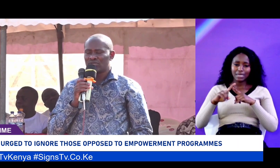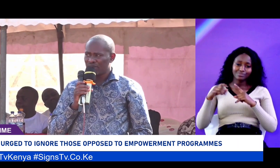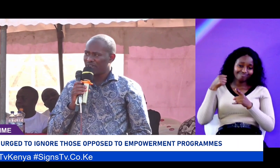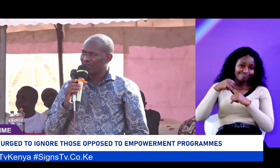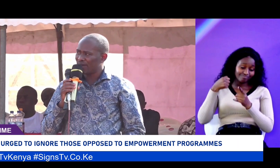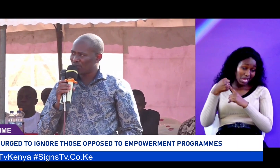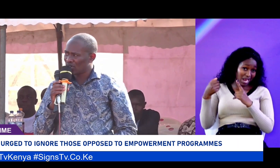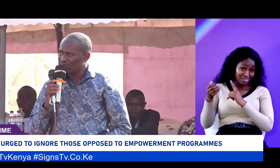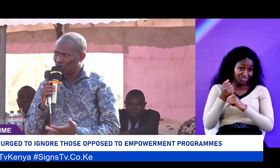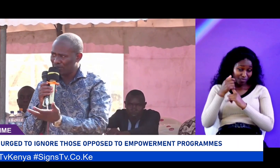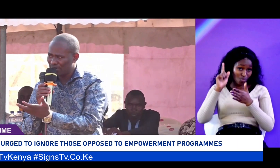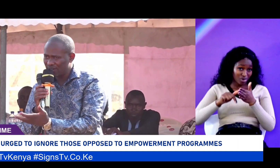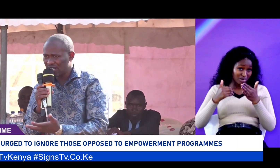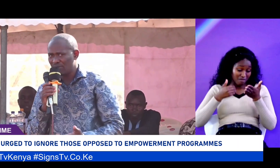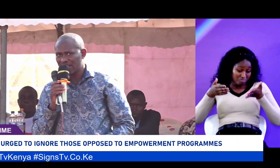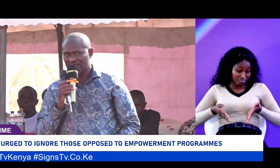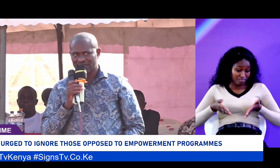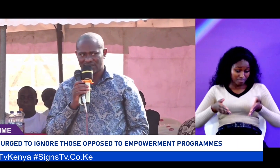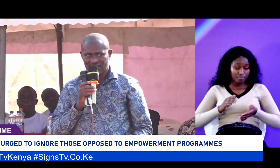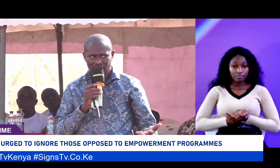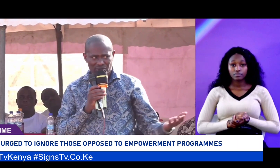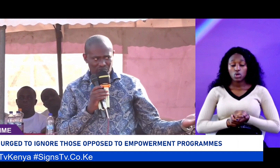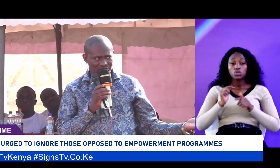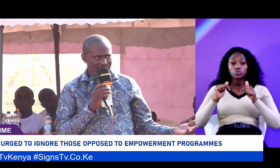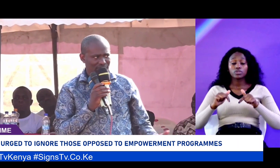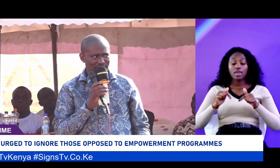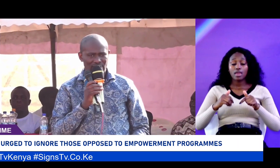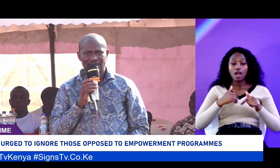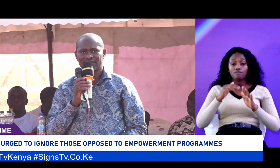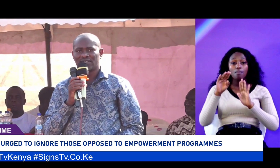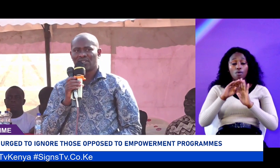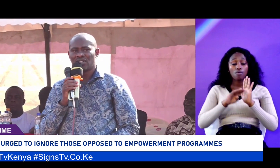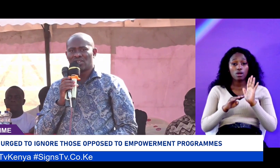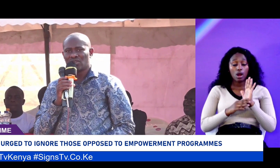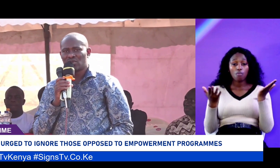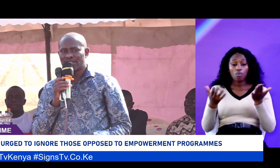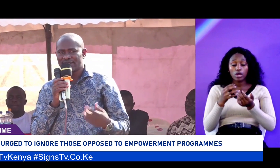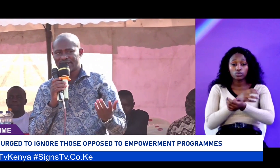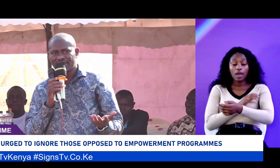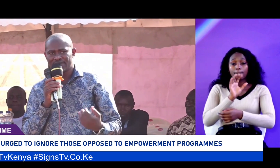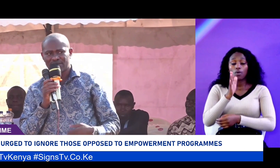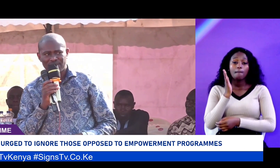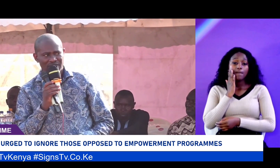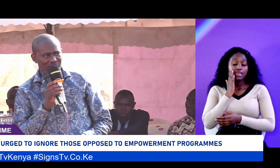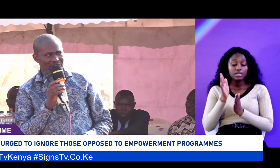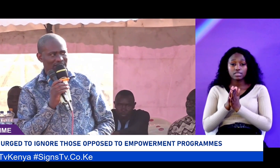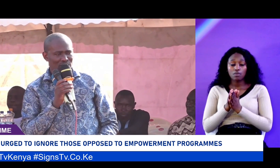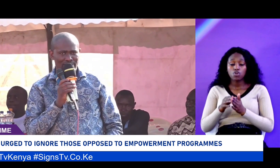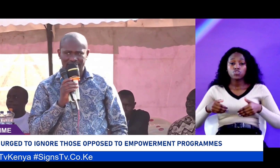Today we're having a program of empowering our mothers and our youth bodabodas to at least give them something for their table